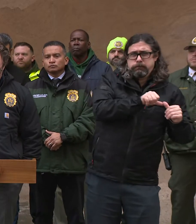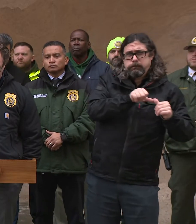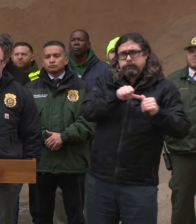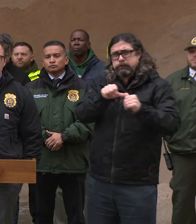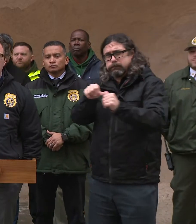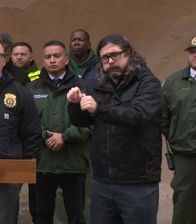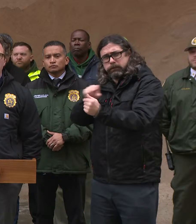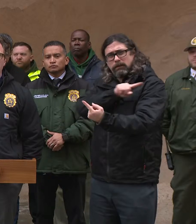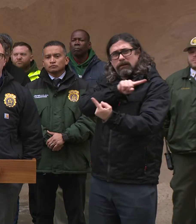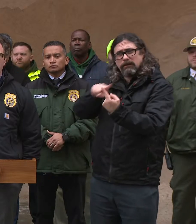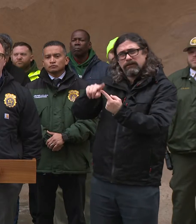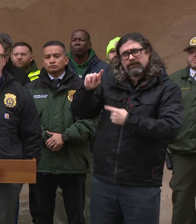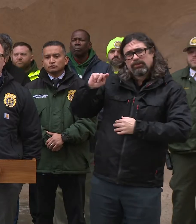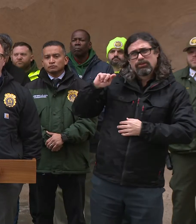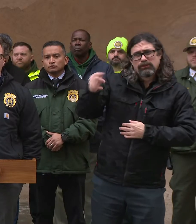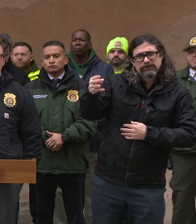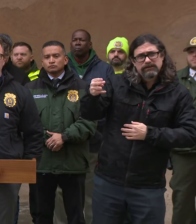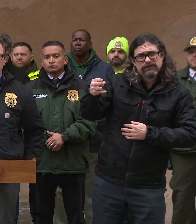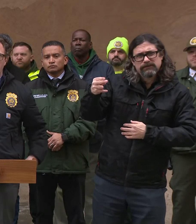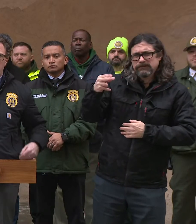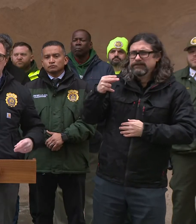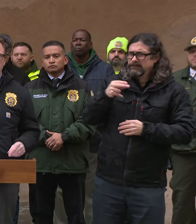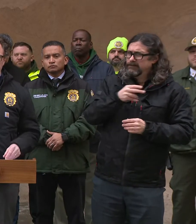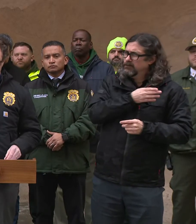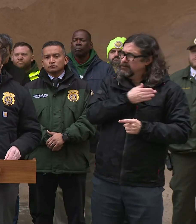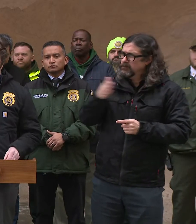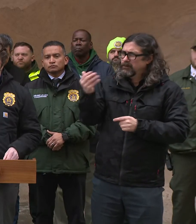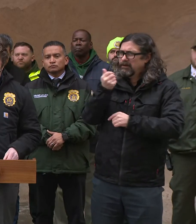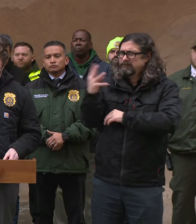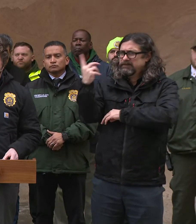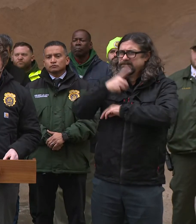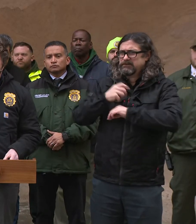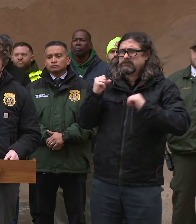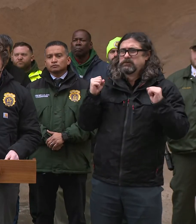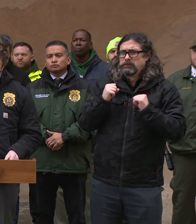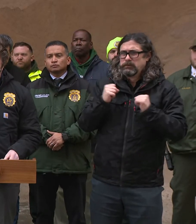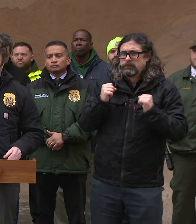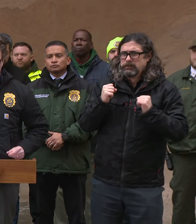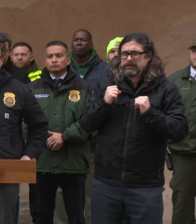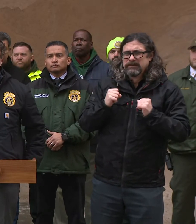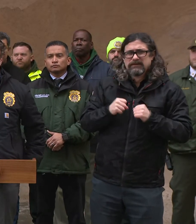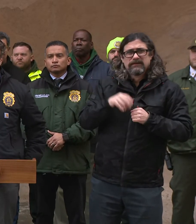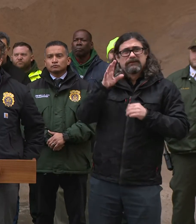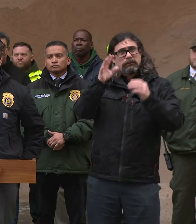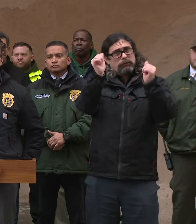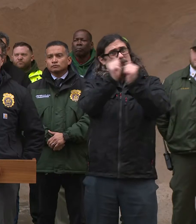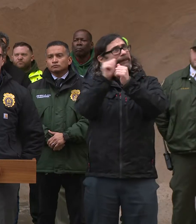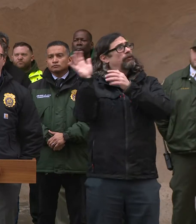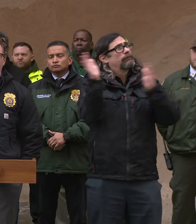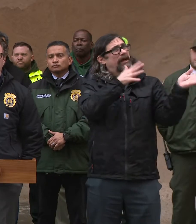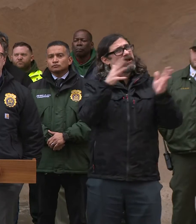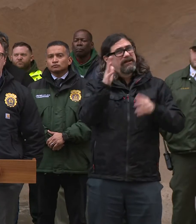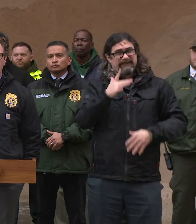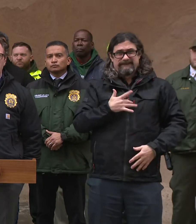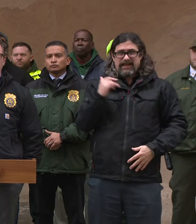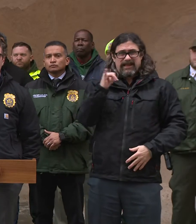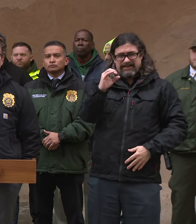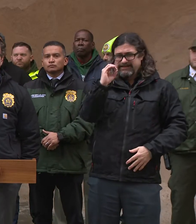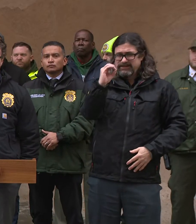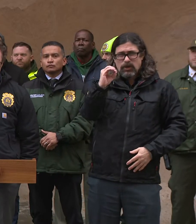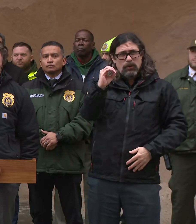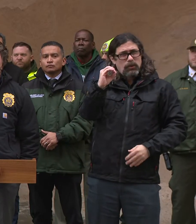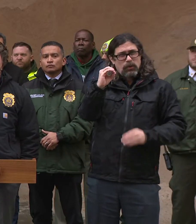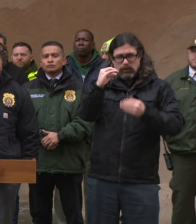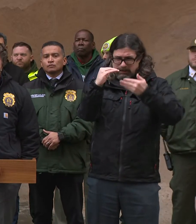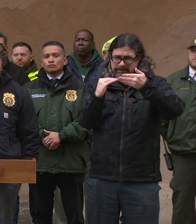We are working with DEP and our utility partners to monitor the city's infrastructure, and HPD and 311 to monitor heat